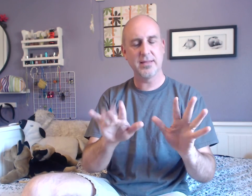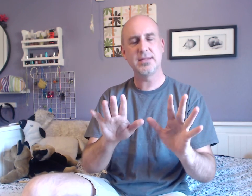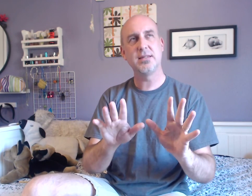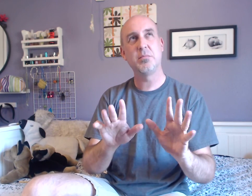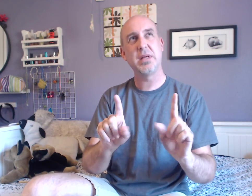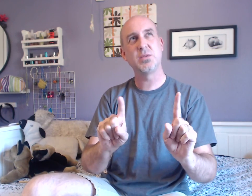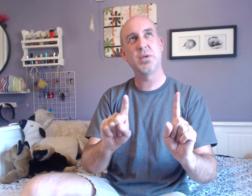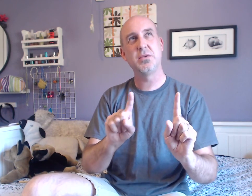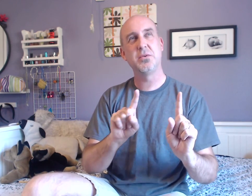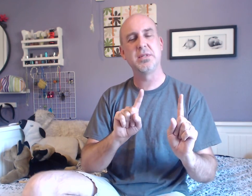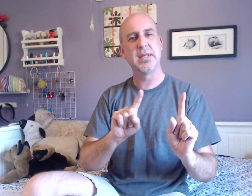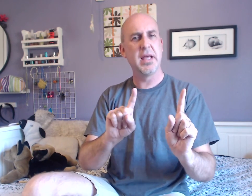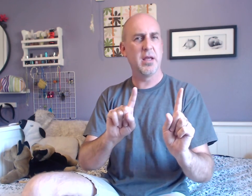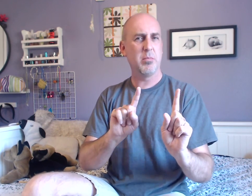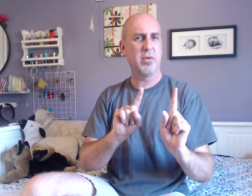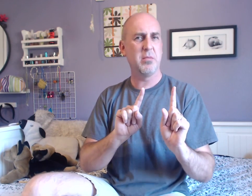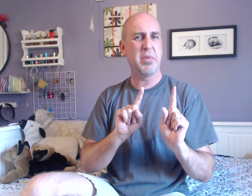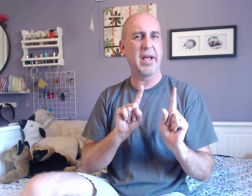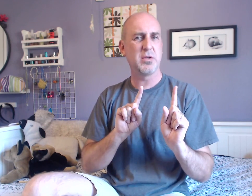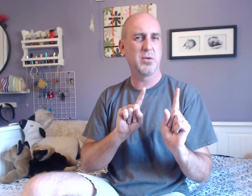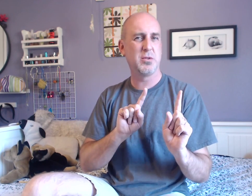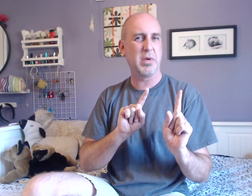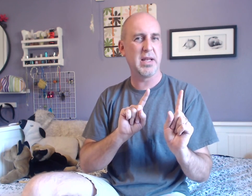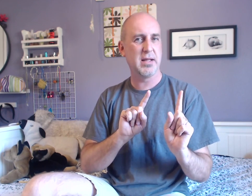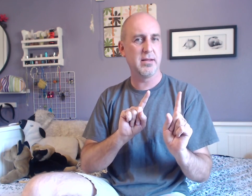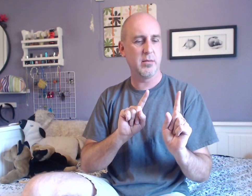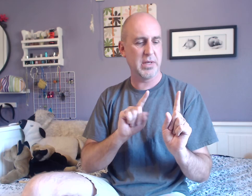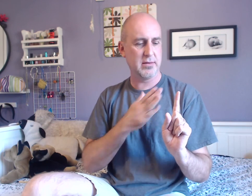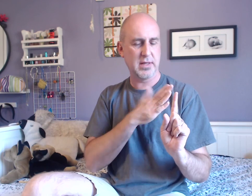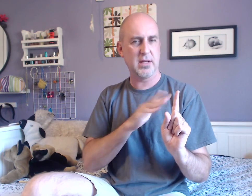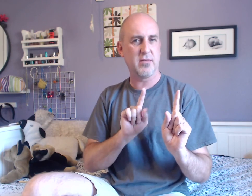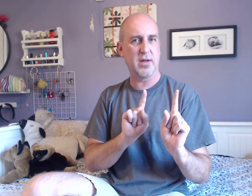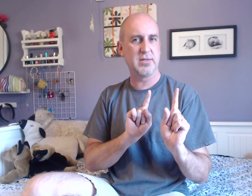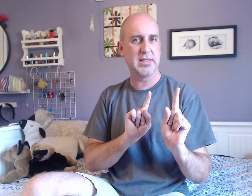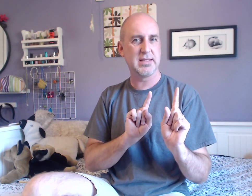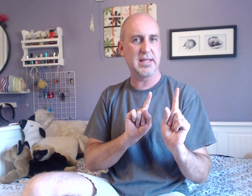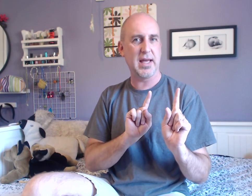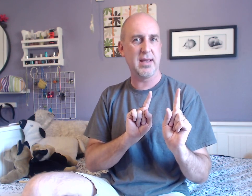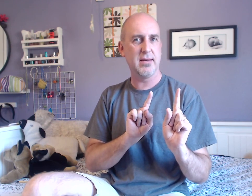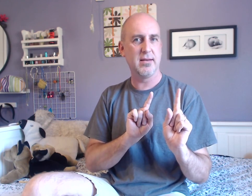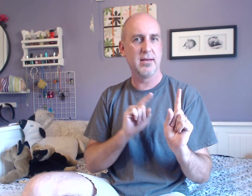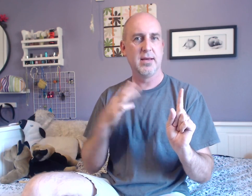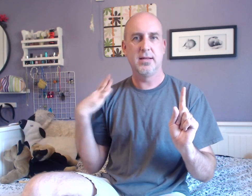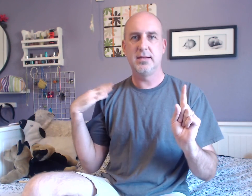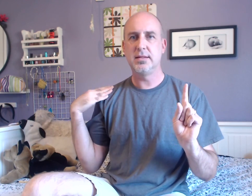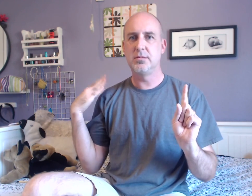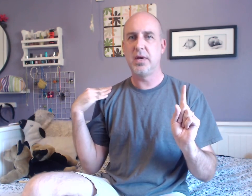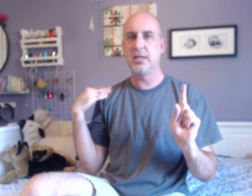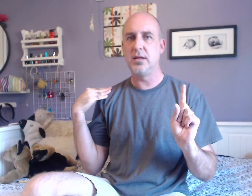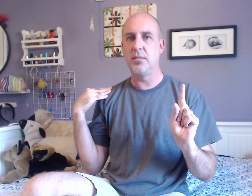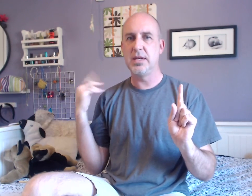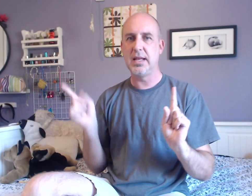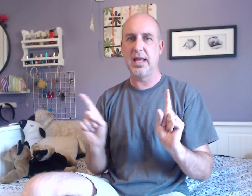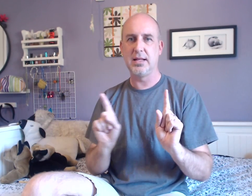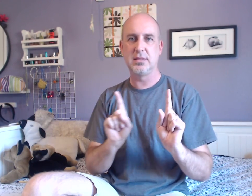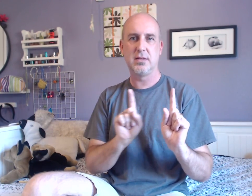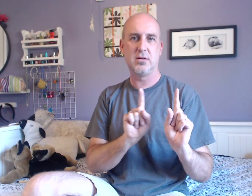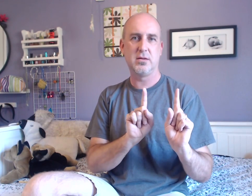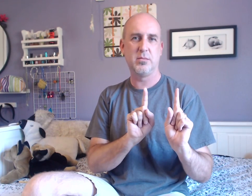see the best way to do this. Pull them back towards your body a little bit, kind of off to the side. This is my dominant hand, so they're a little bit